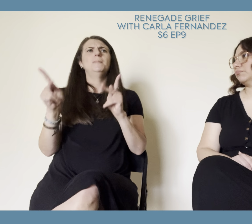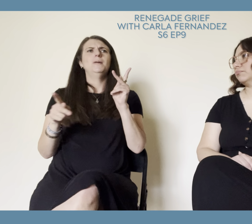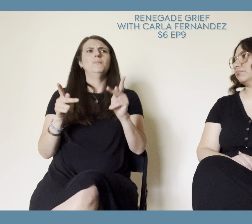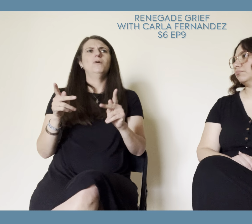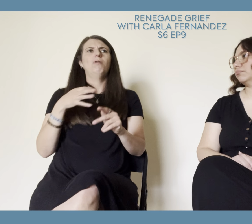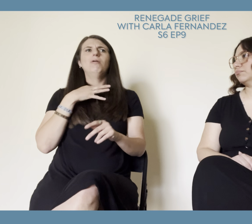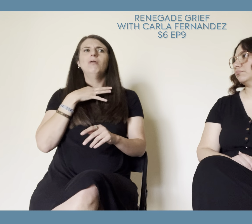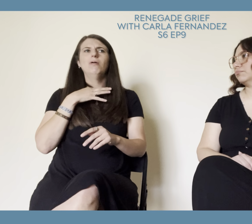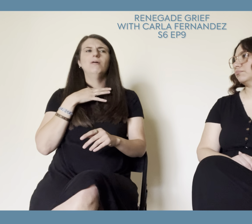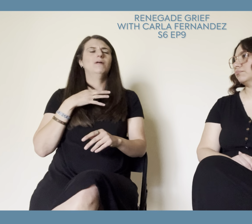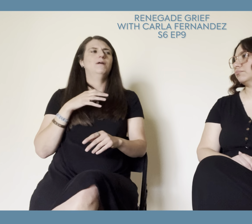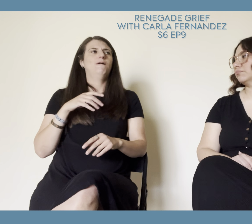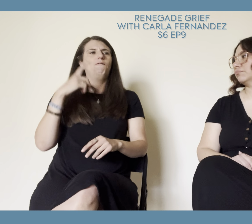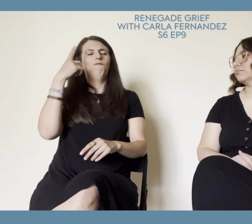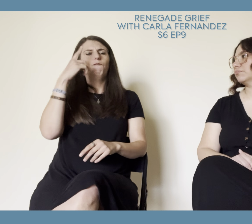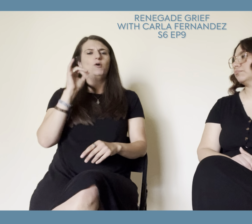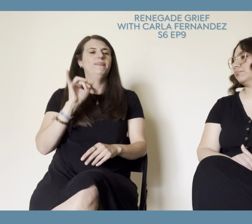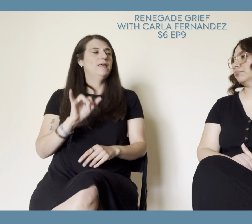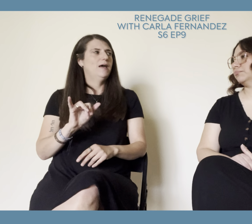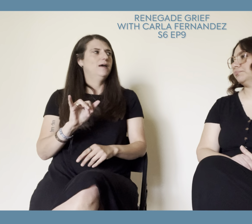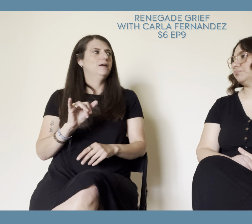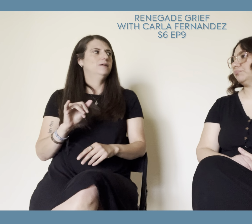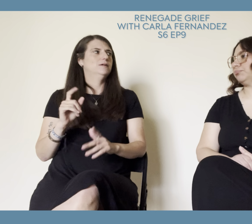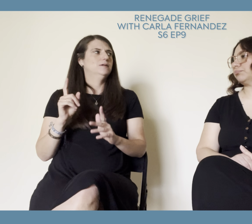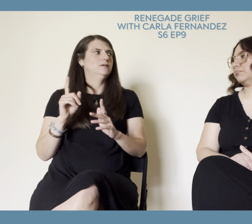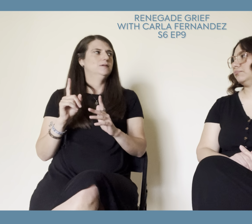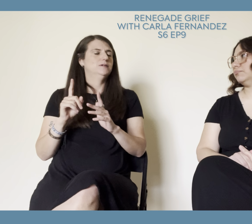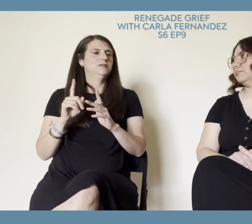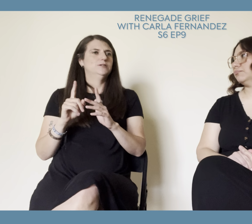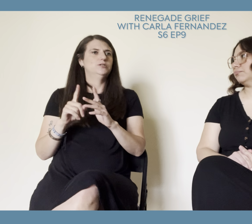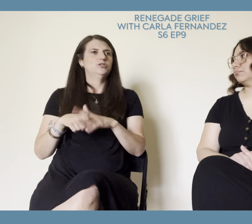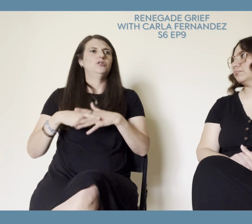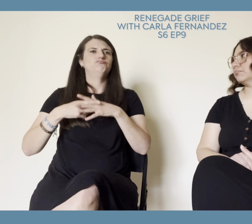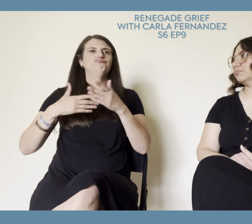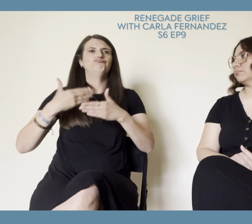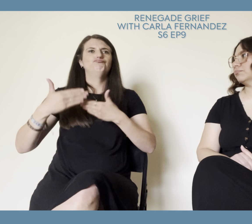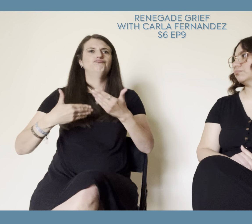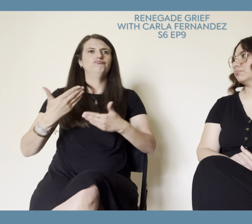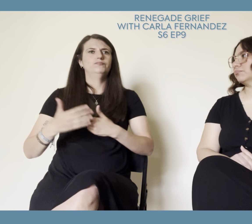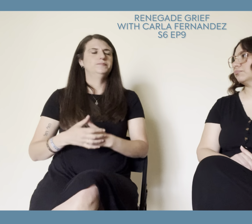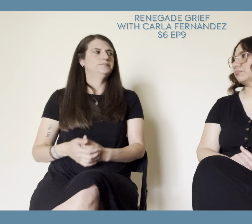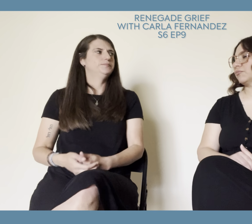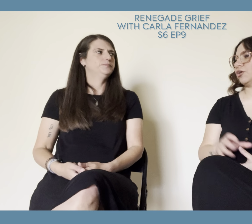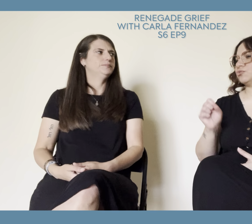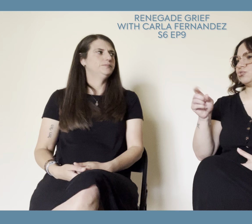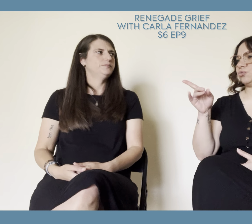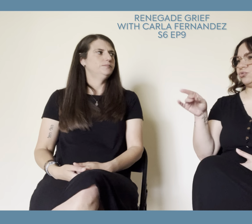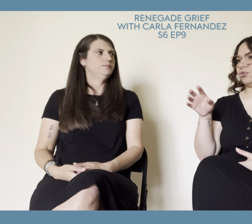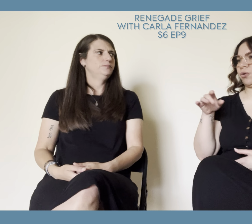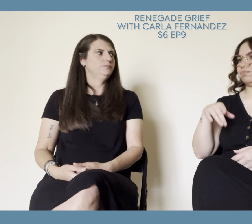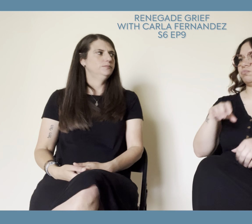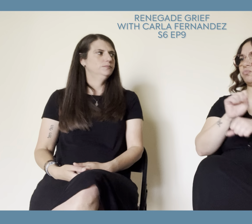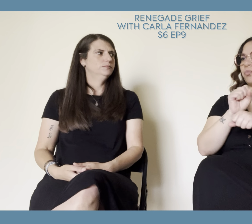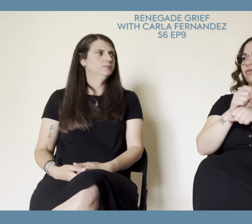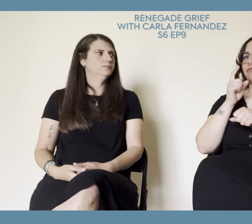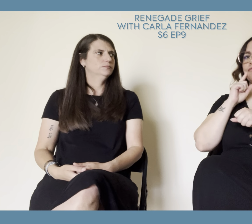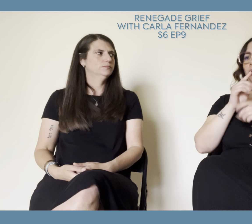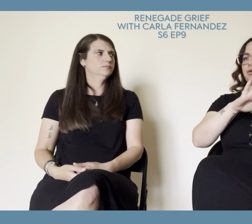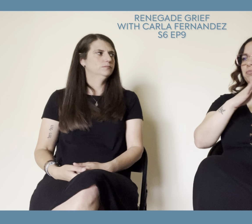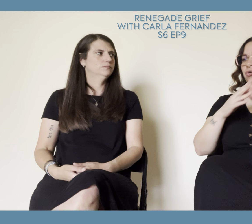same time. We just started to lay the tracks for it to exist. So how did your work as a budding community organizer begin to influence